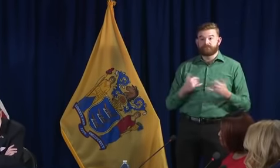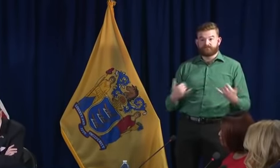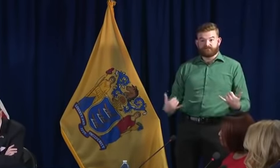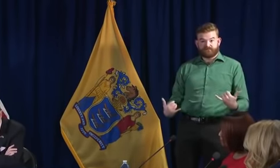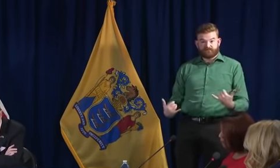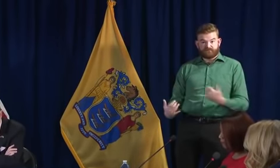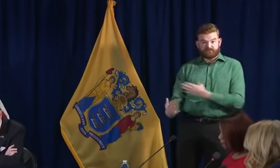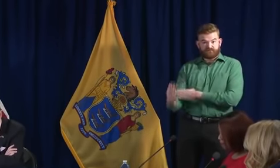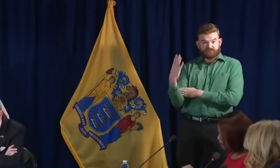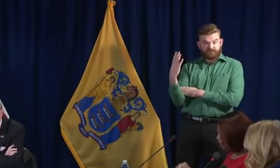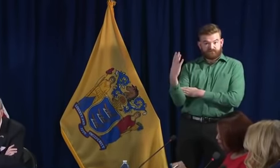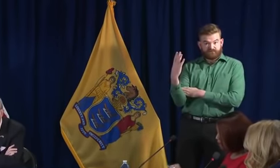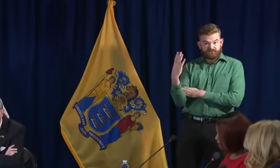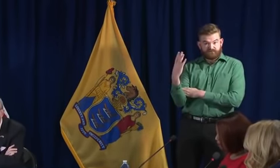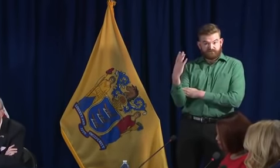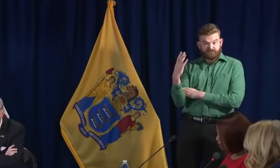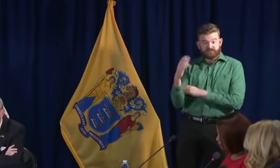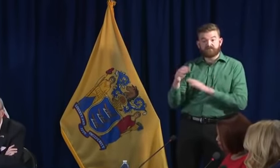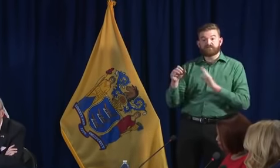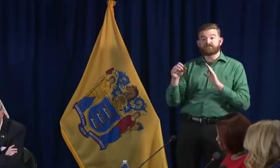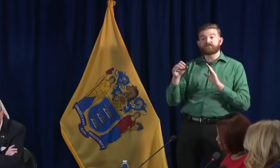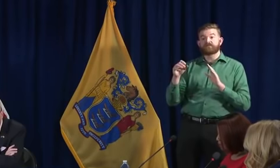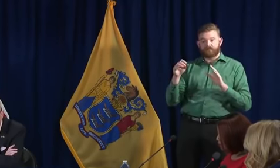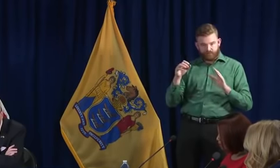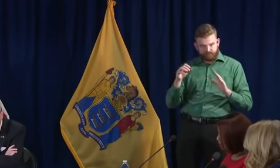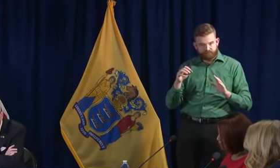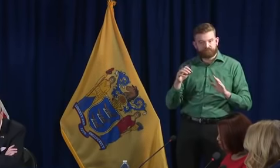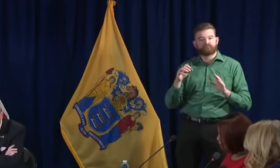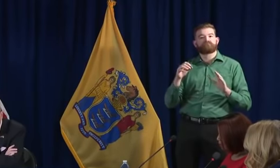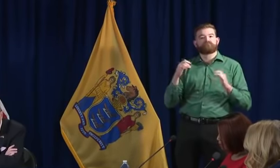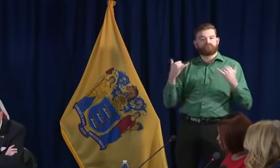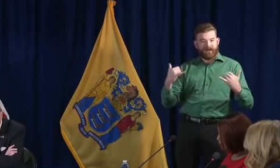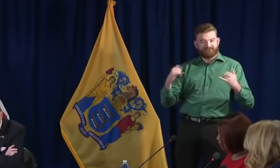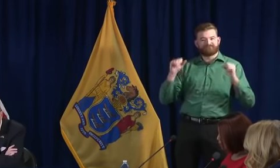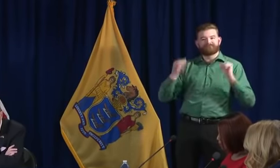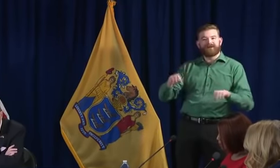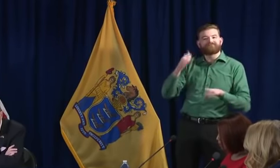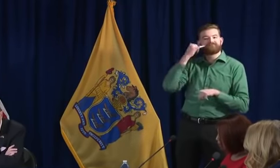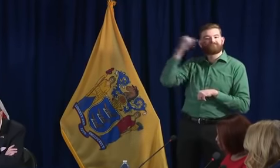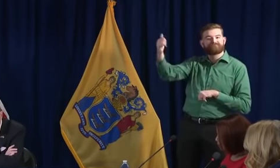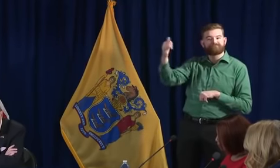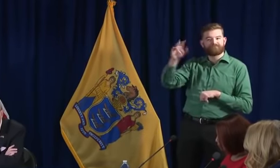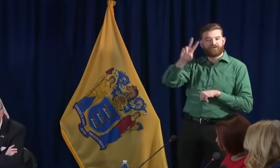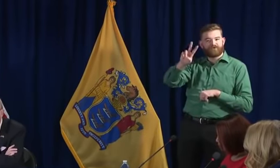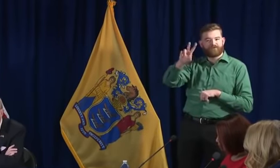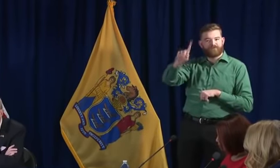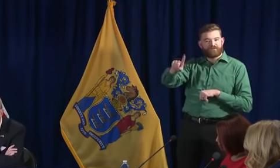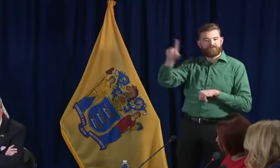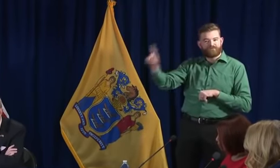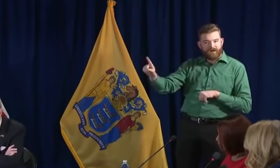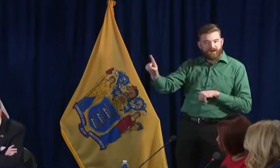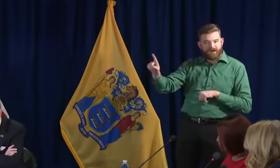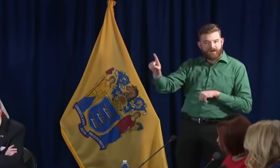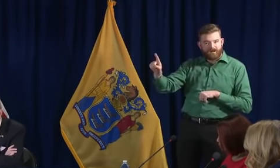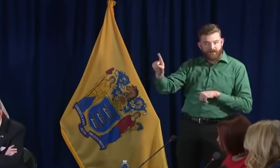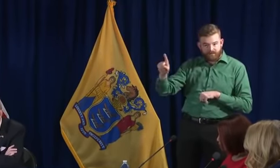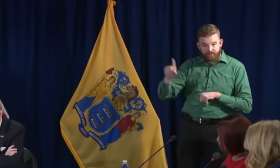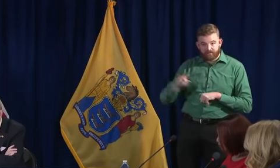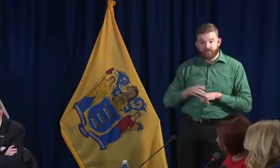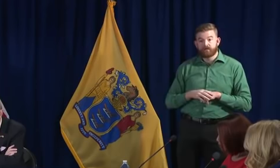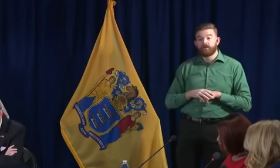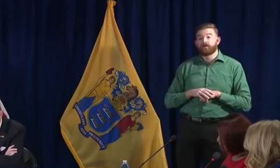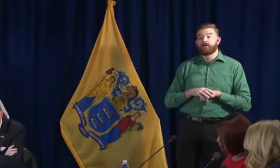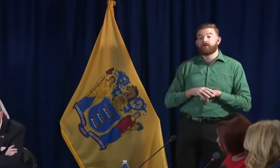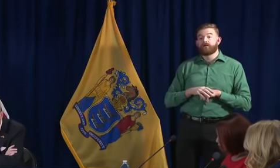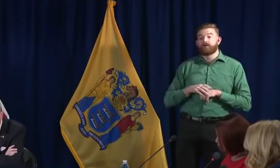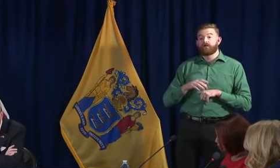and running as an additional resource for residents. Residents can also text NJ.COVID